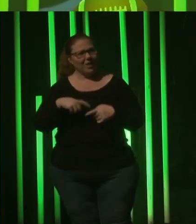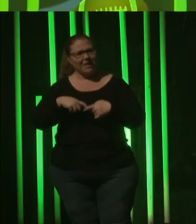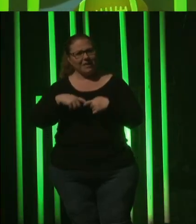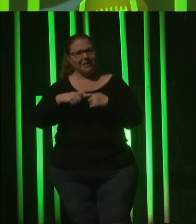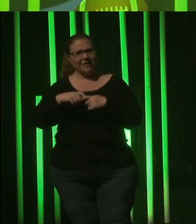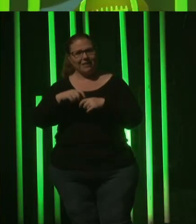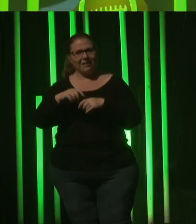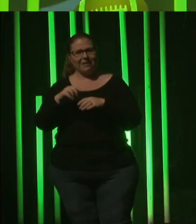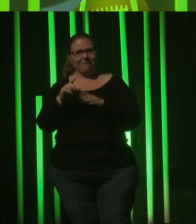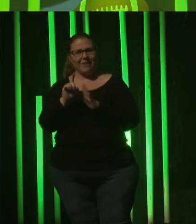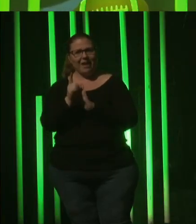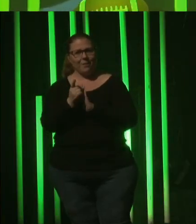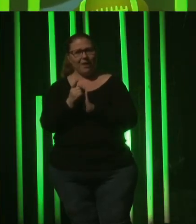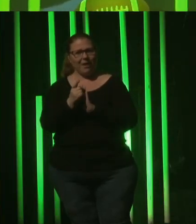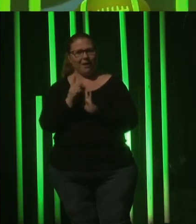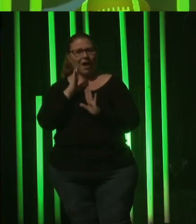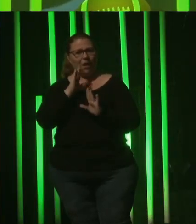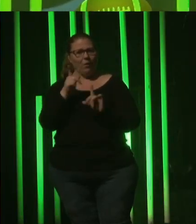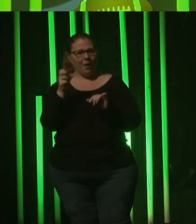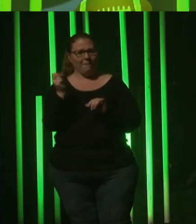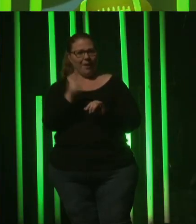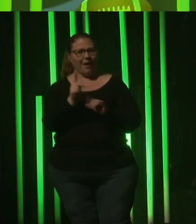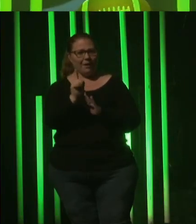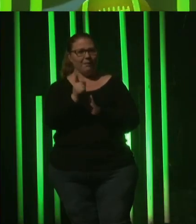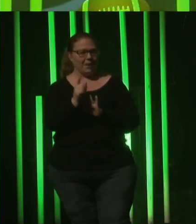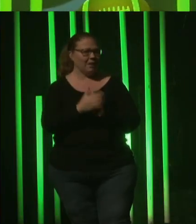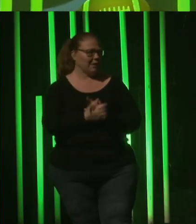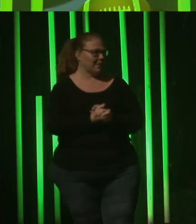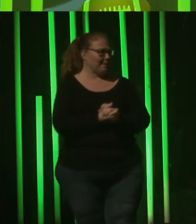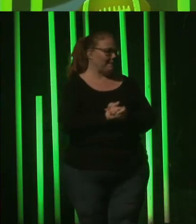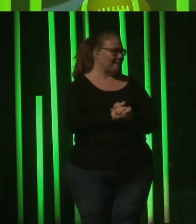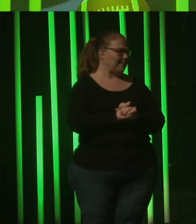We're going to let them minister, and I'm going to come back in just a minute.